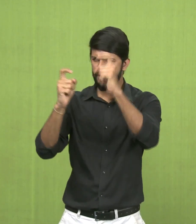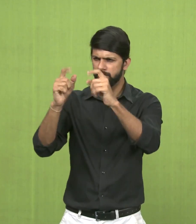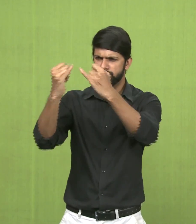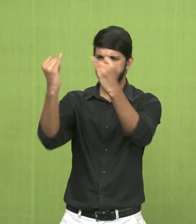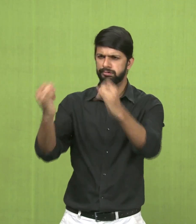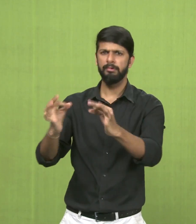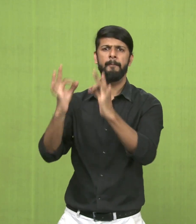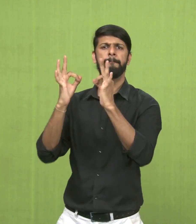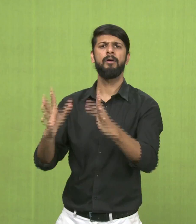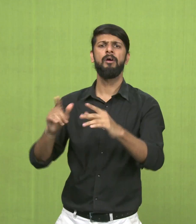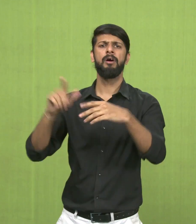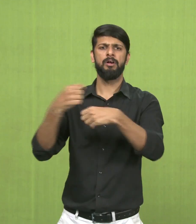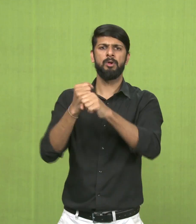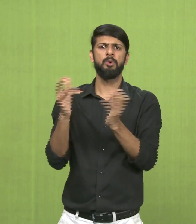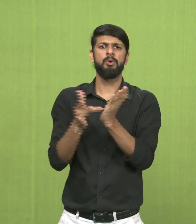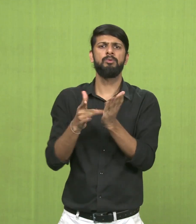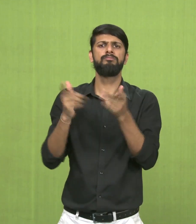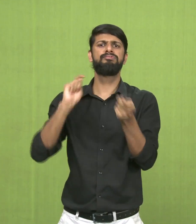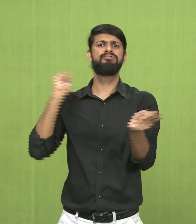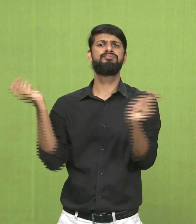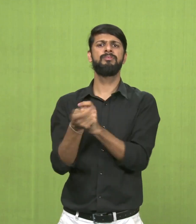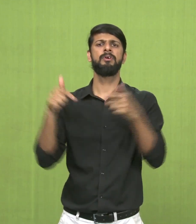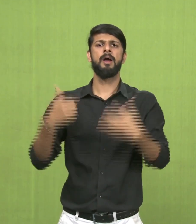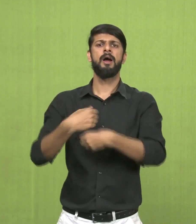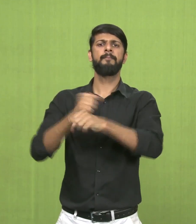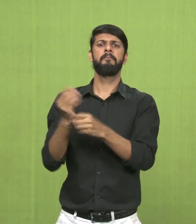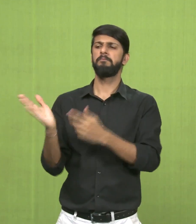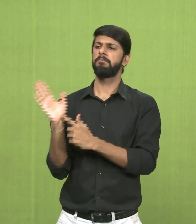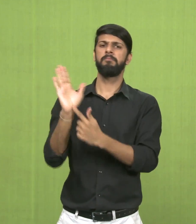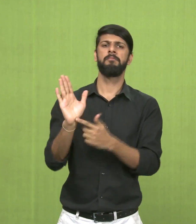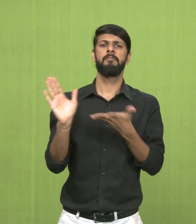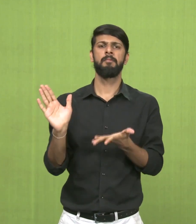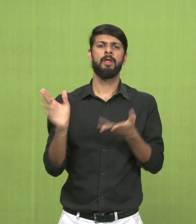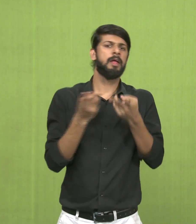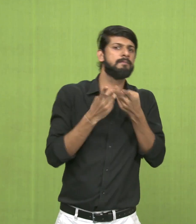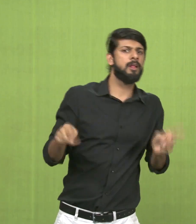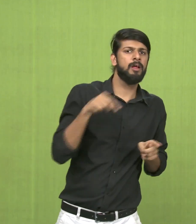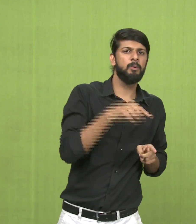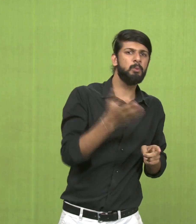now have changed the paradigm. We do not use paper anymore, but we use digital platforms.